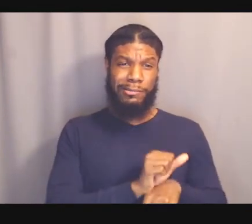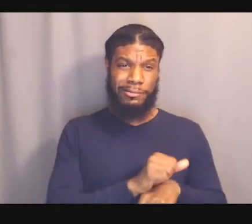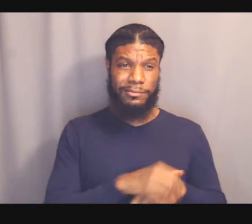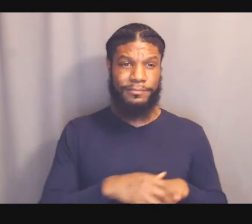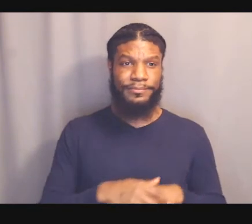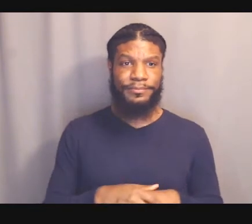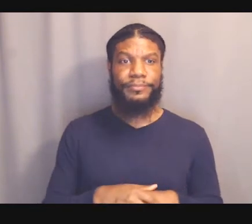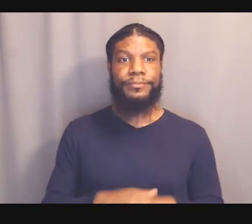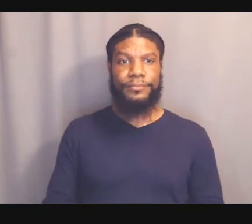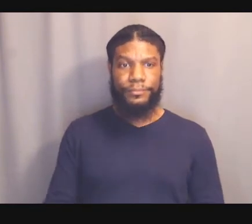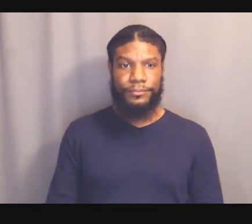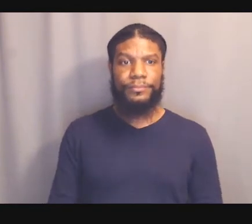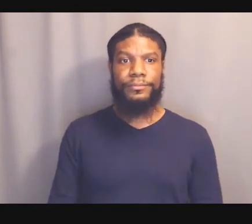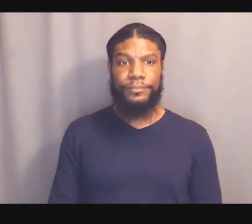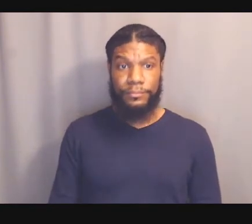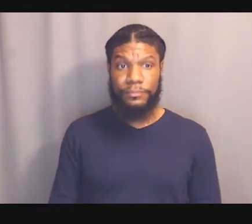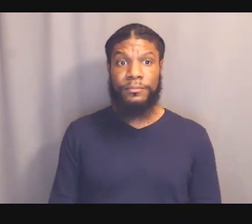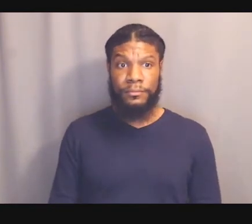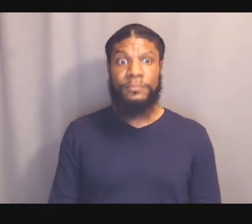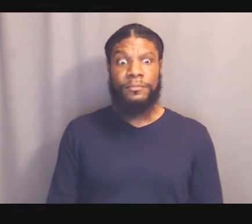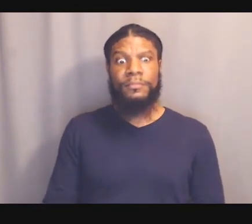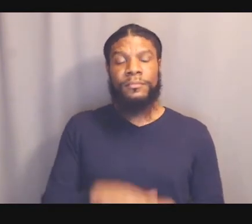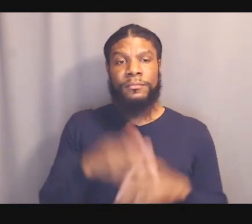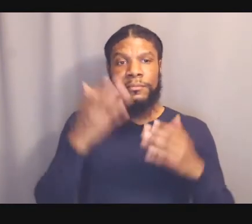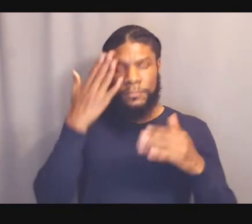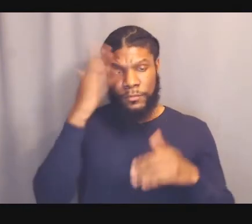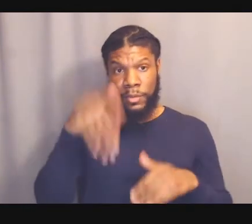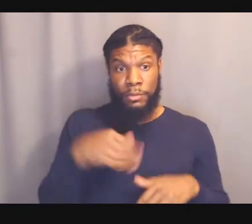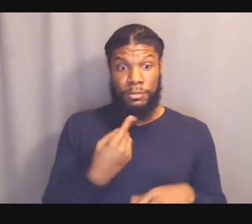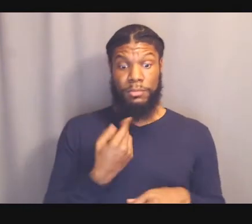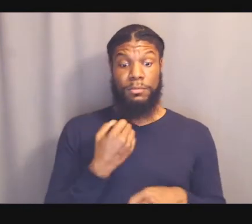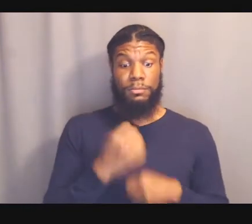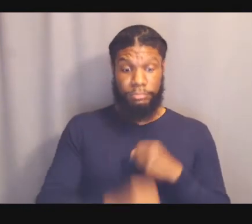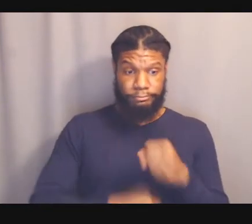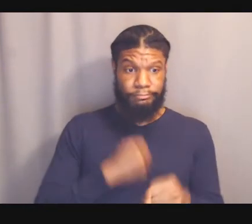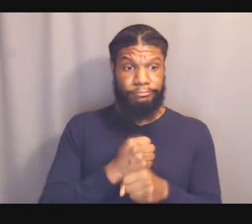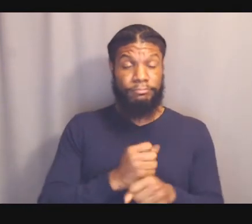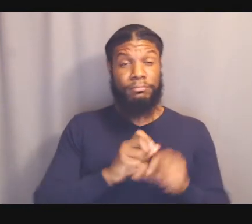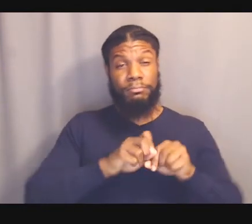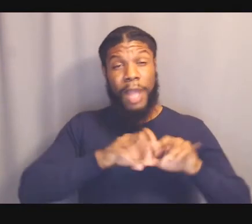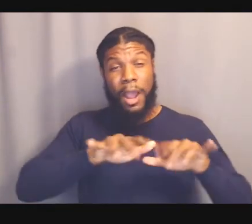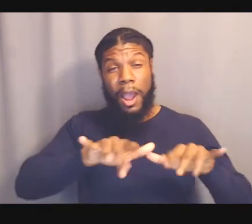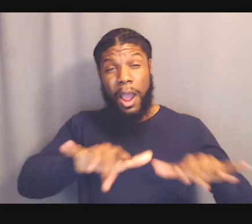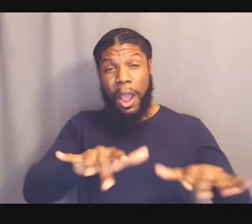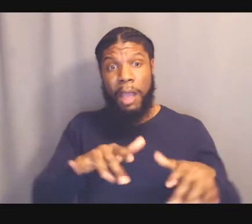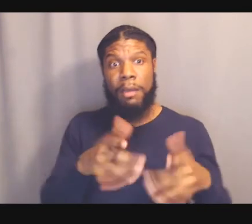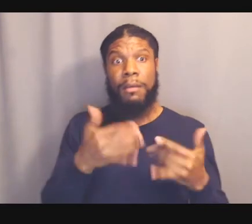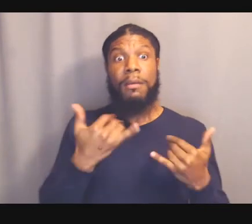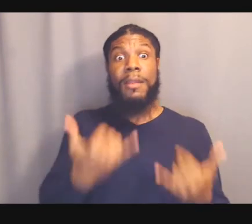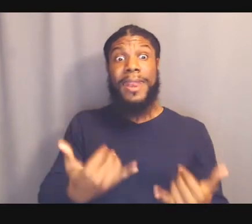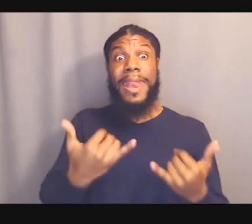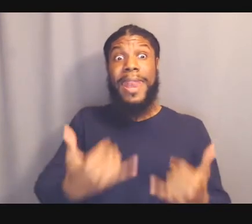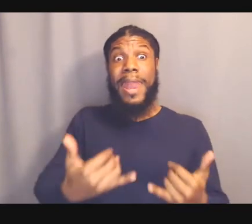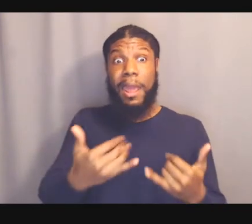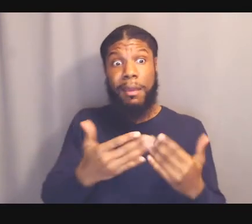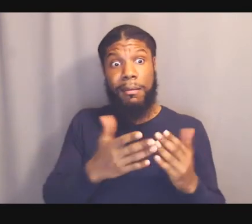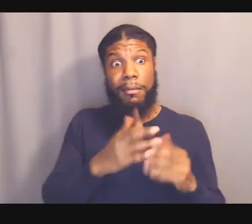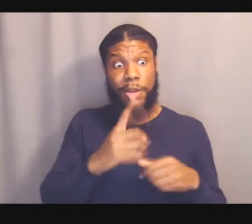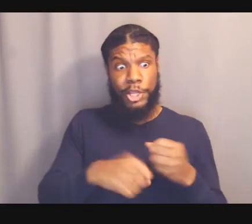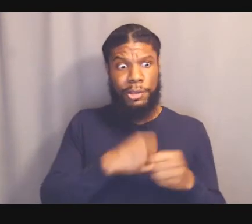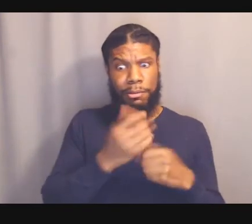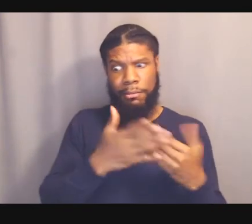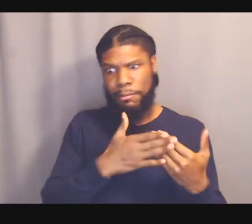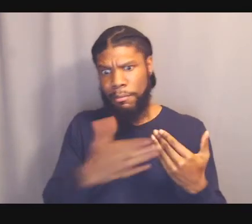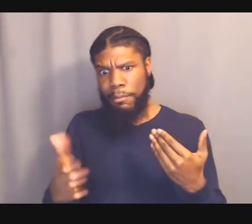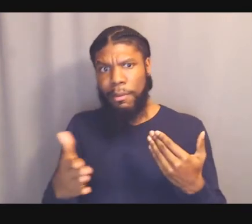We're on the backside of pandemic. If you don't know, the governor has opened up everything. But even though